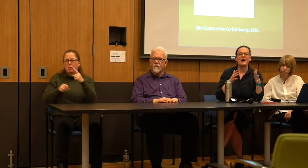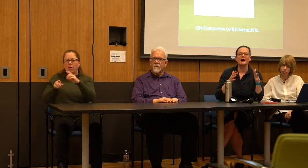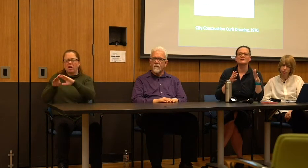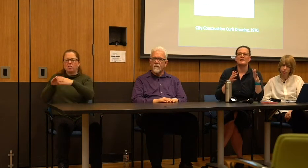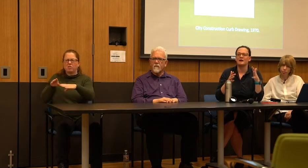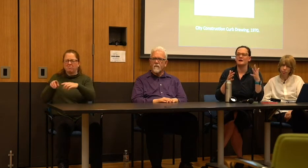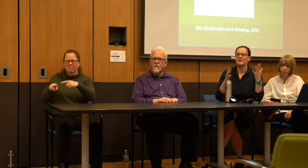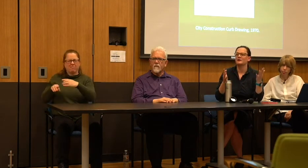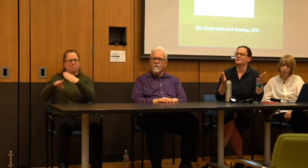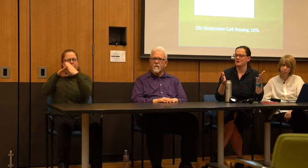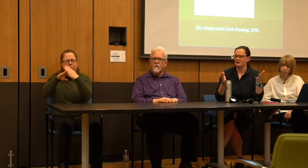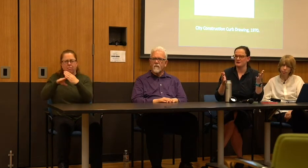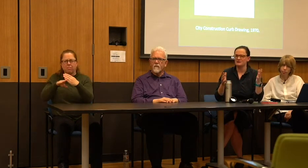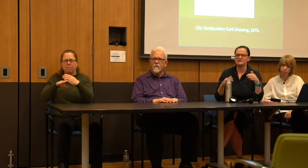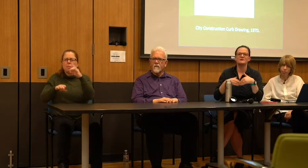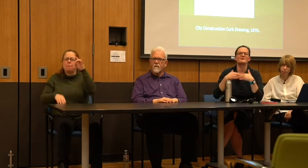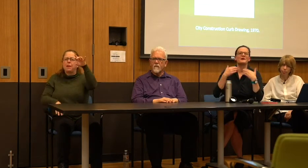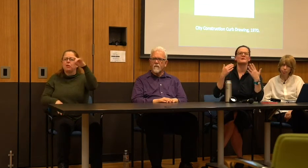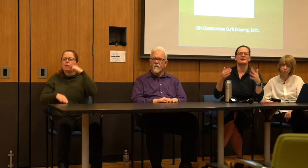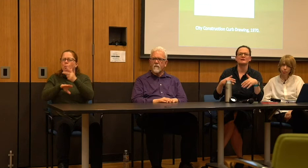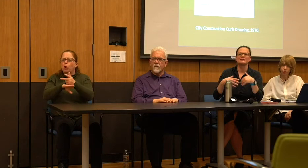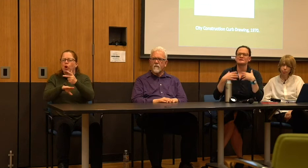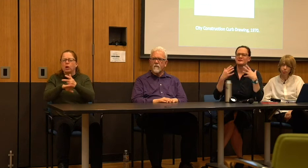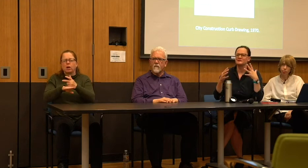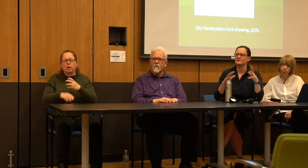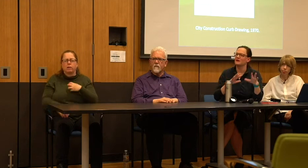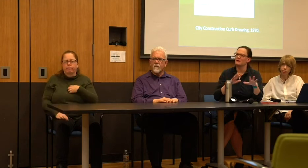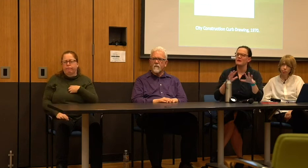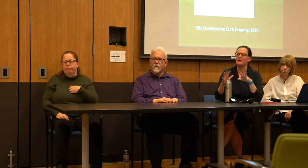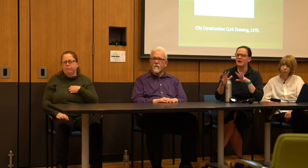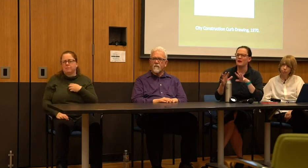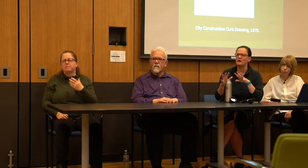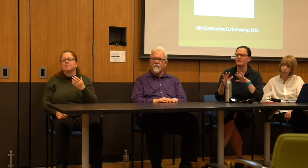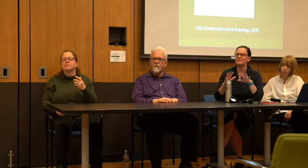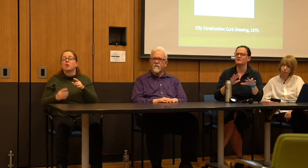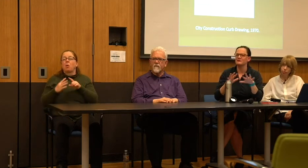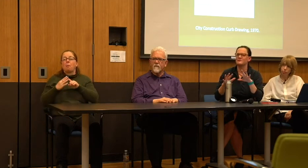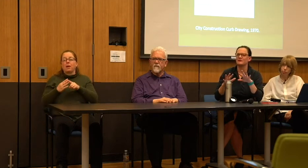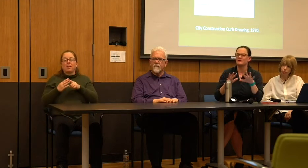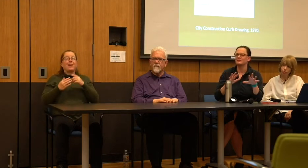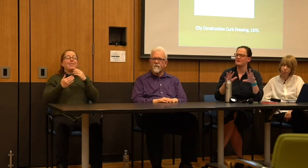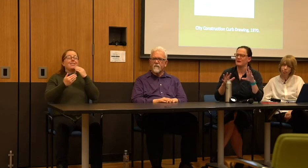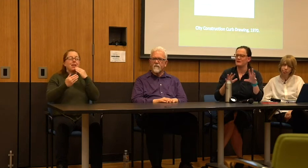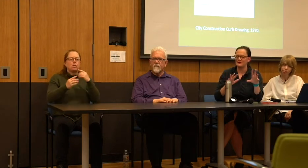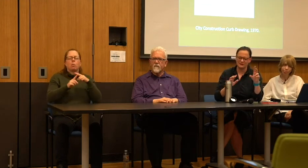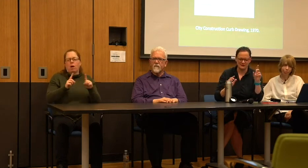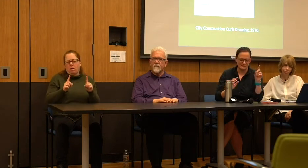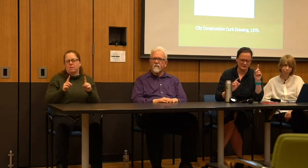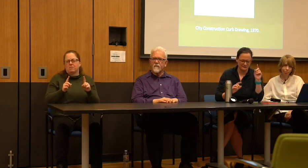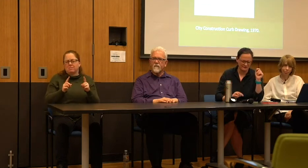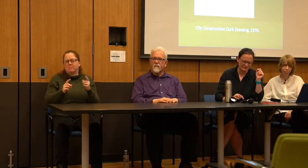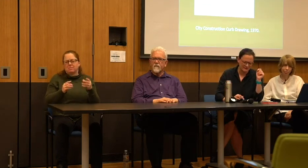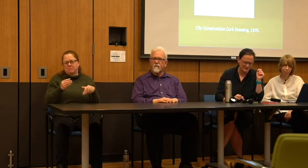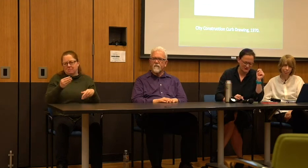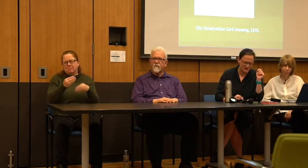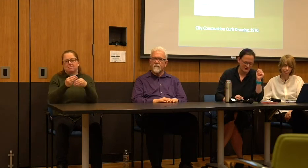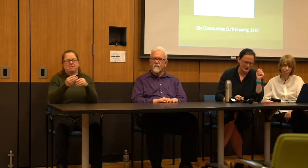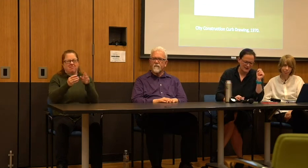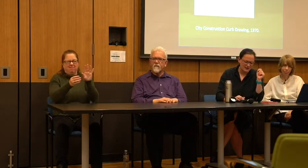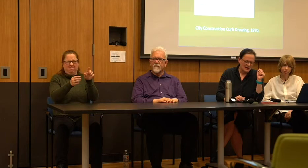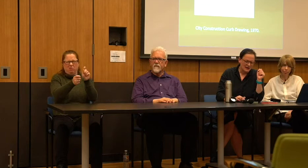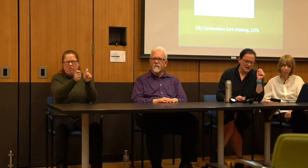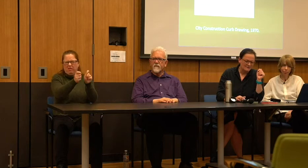being blocked by a parking meter. So from the very beginning, there's a sense of like, okay, you built these, but like they might need a little